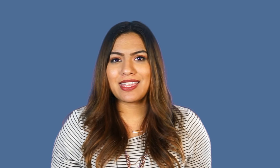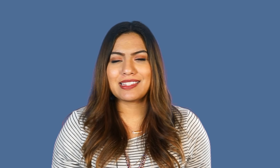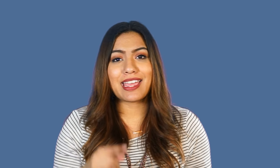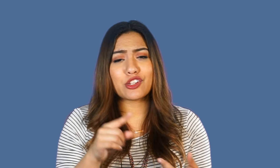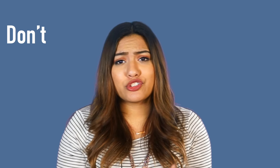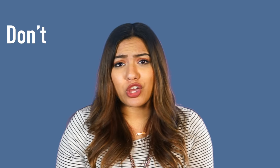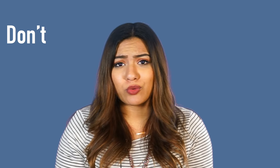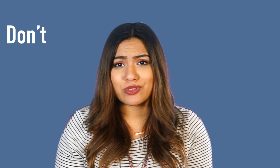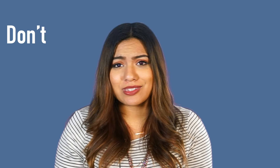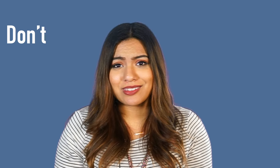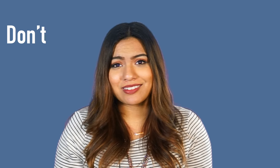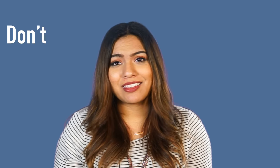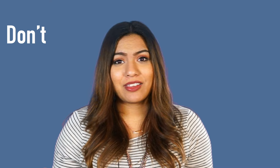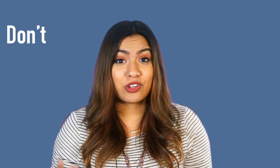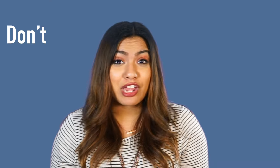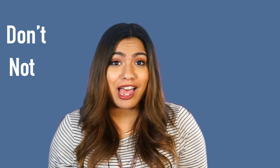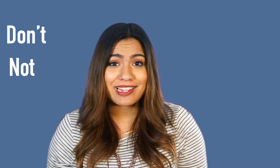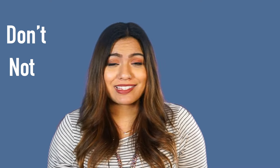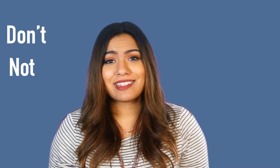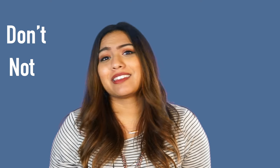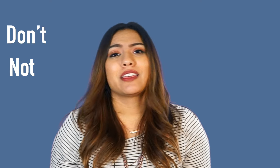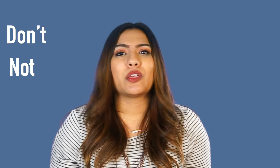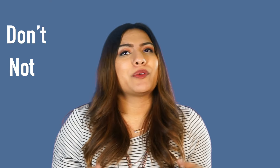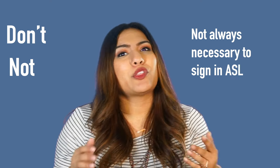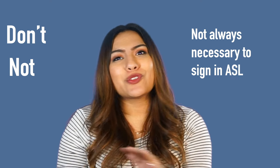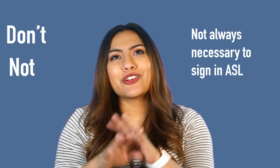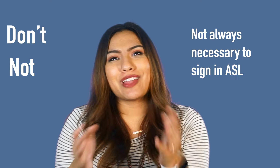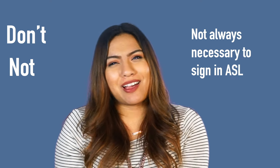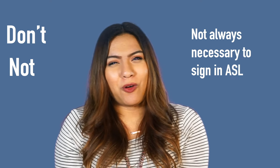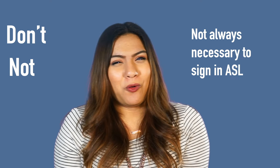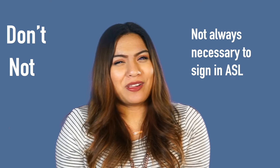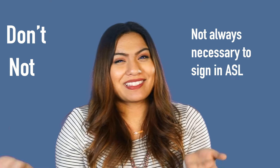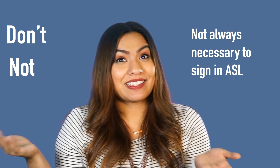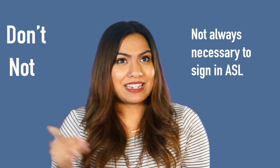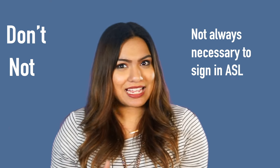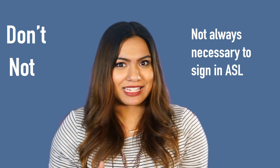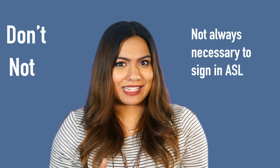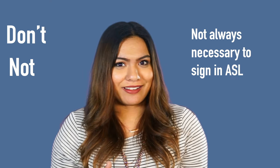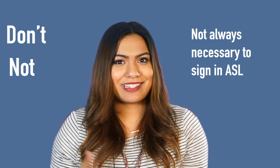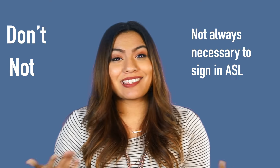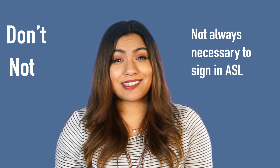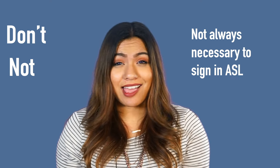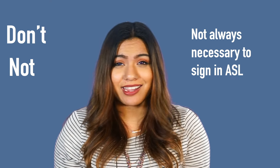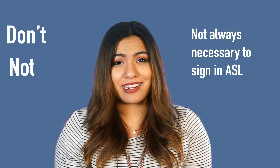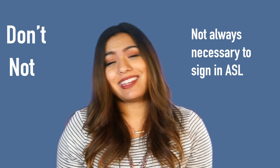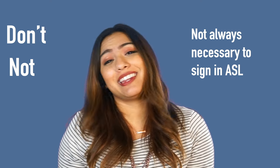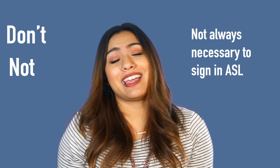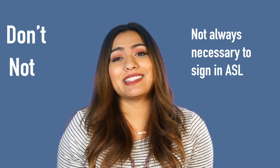things like don't, not, those are not always necessary to sign in